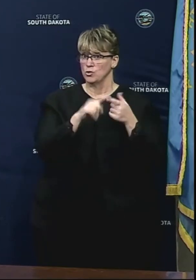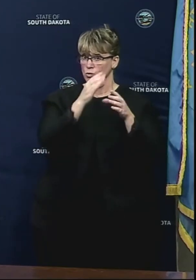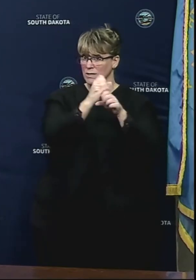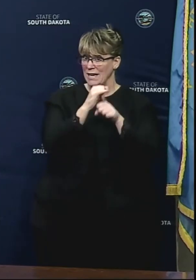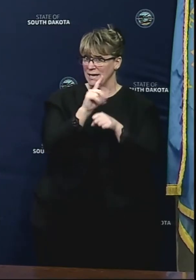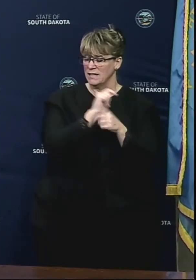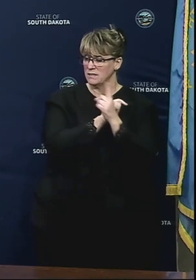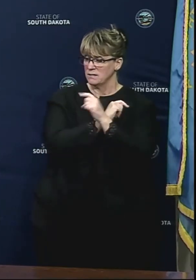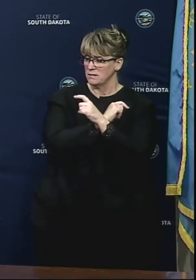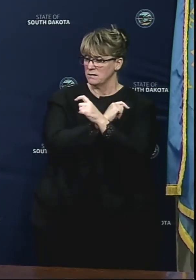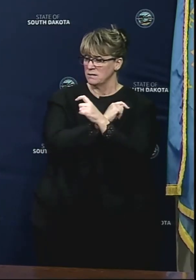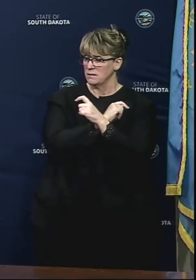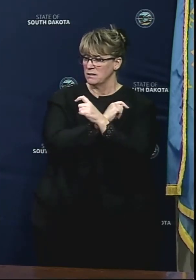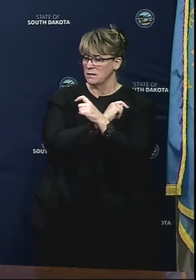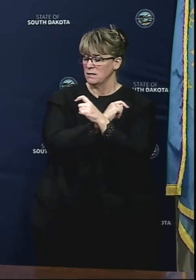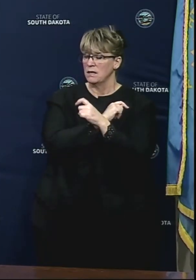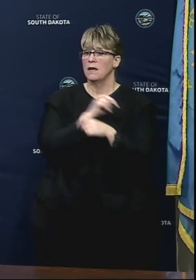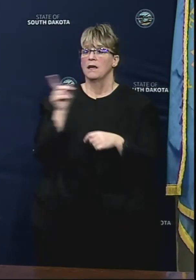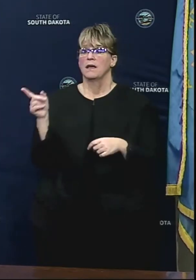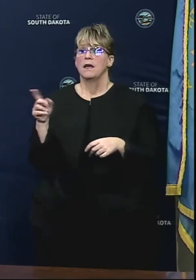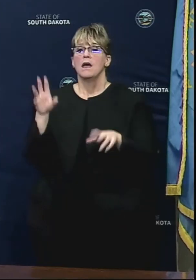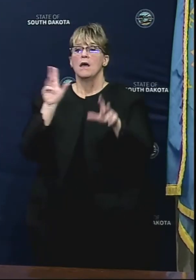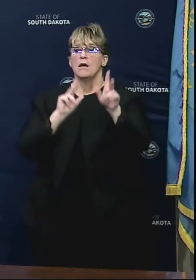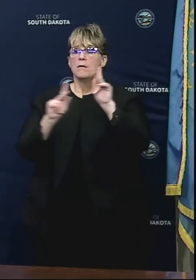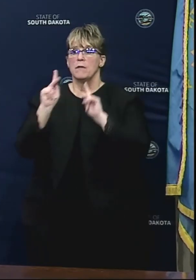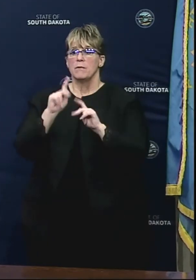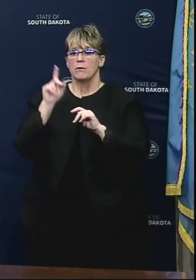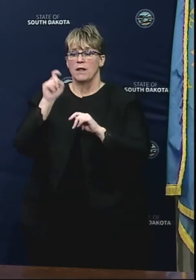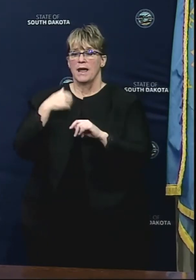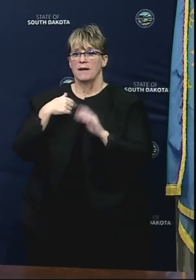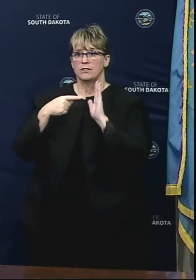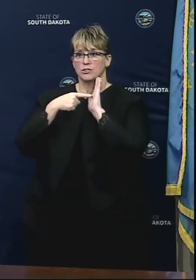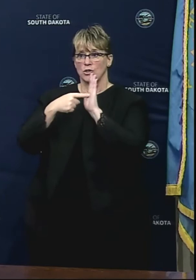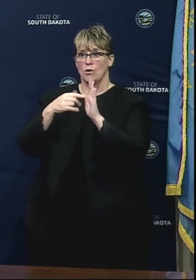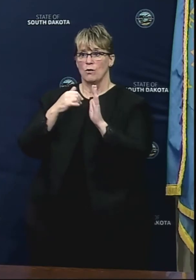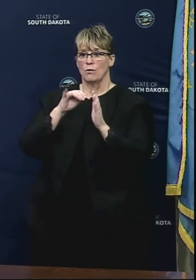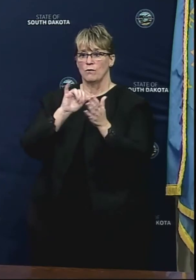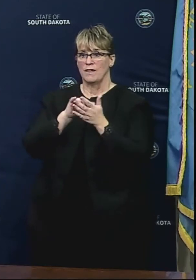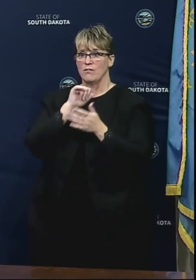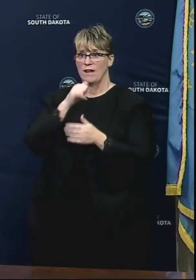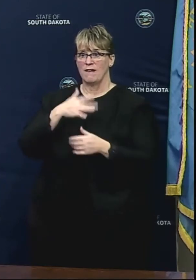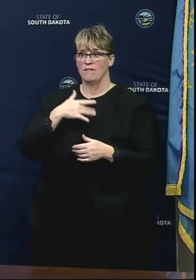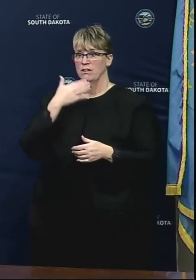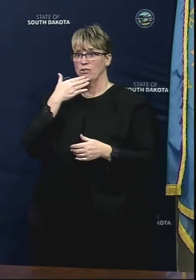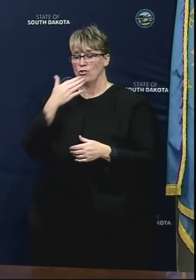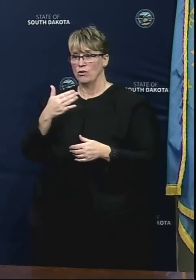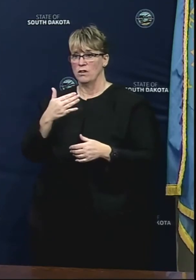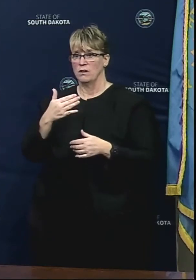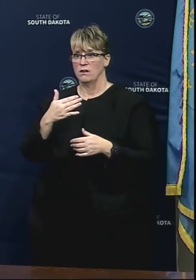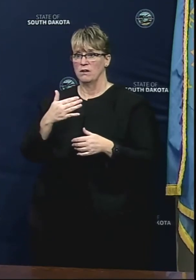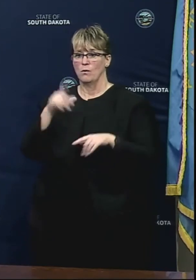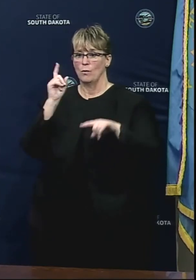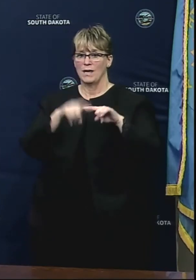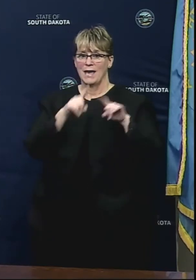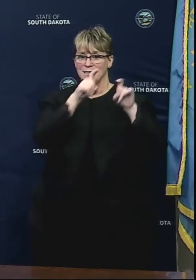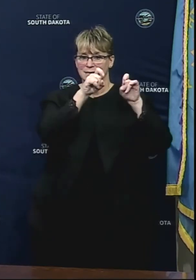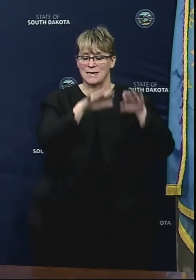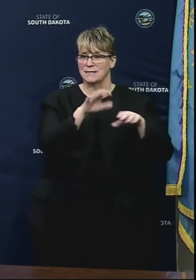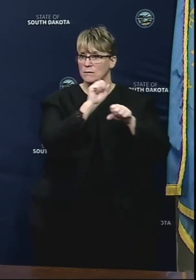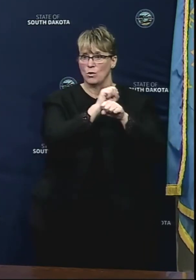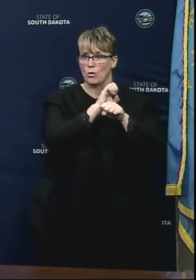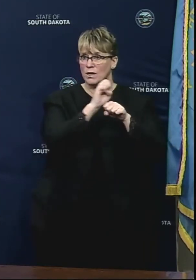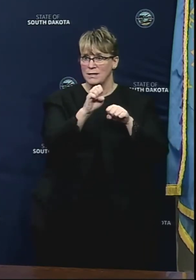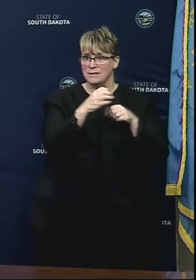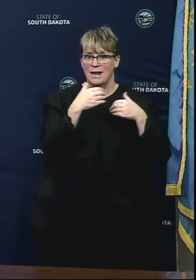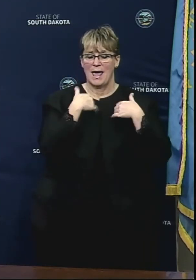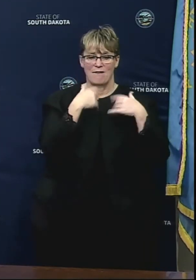it. People will have to show that they have symptoms. We can't test employees